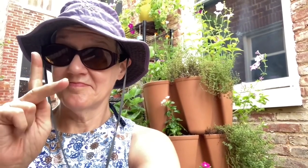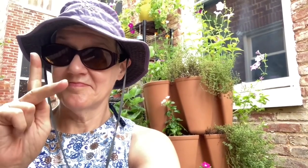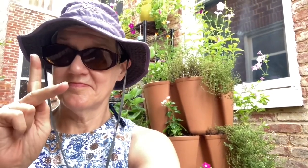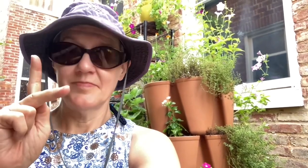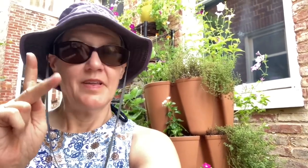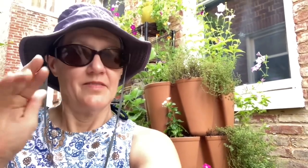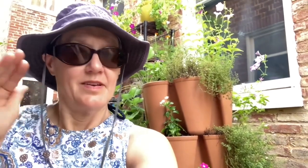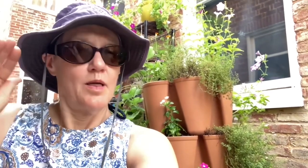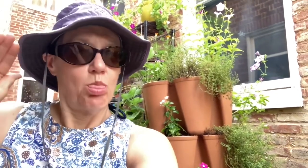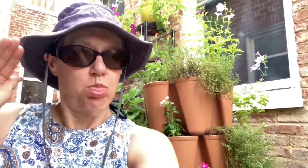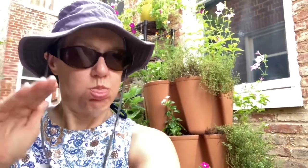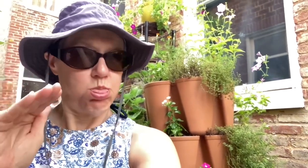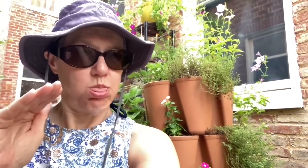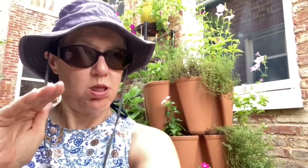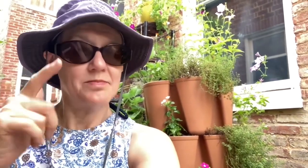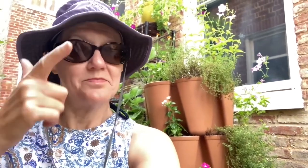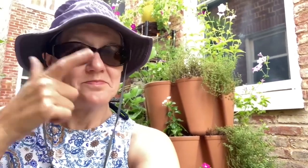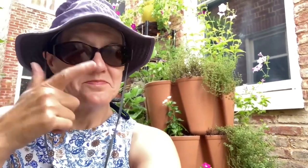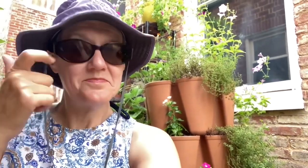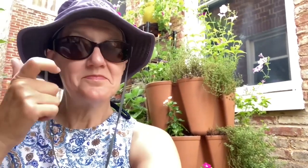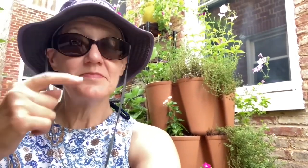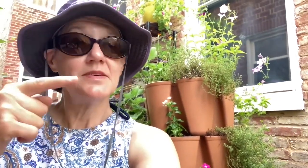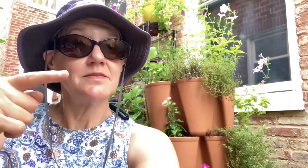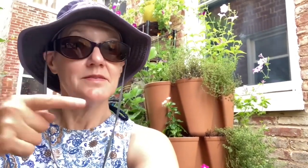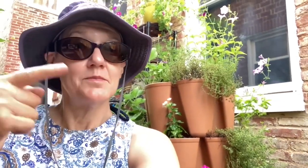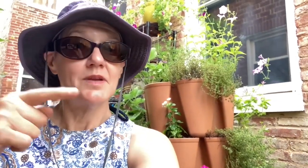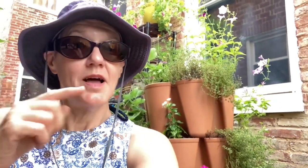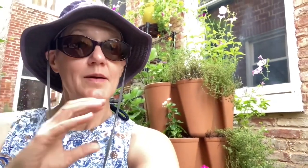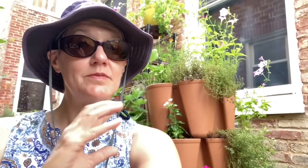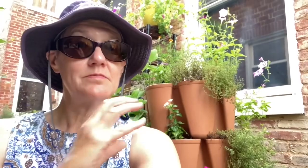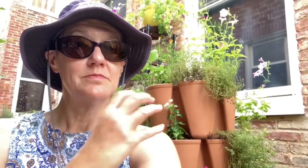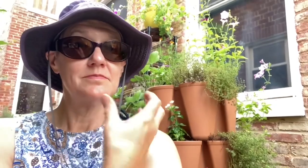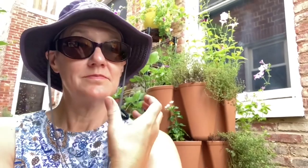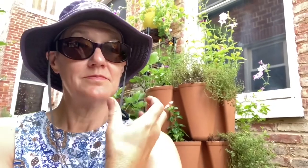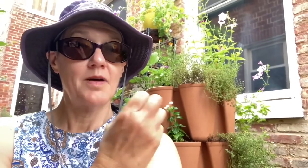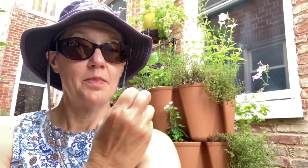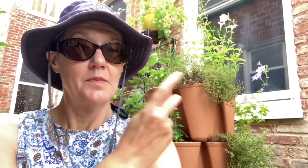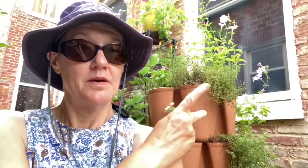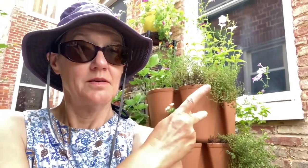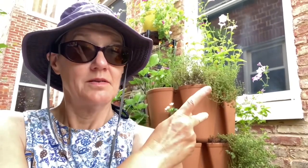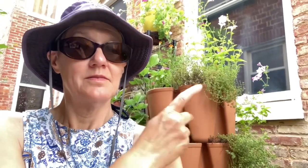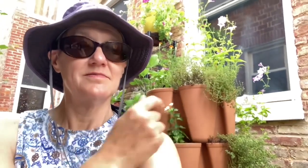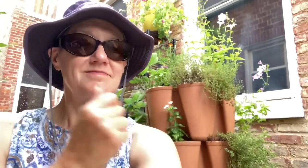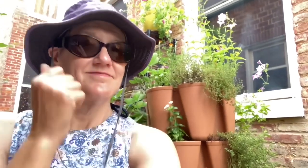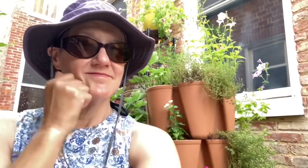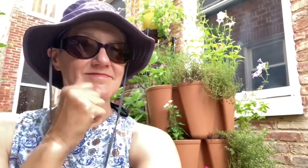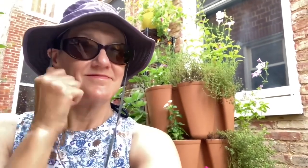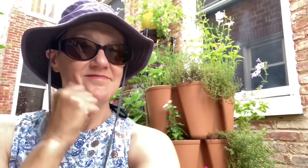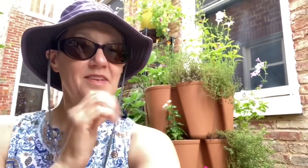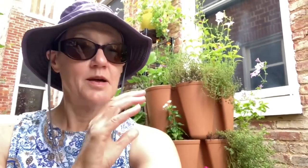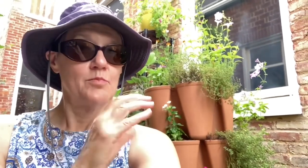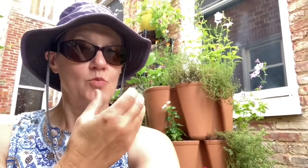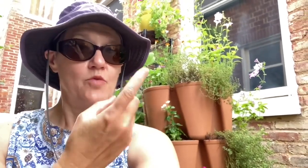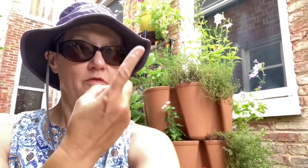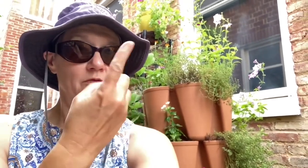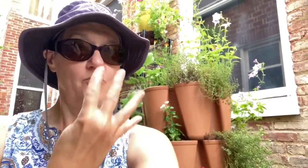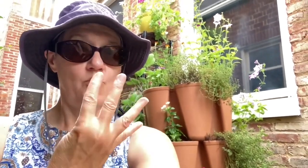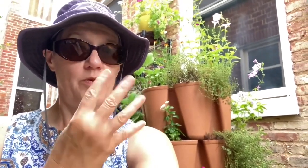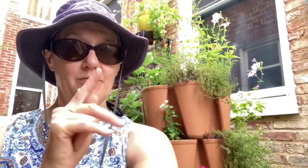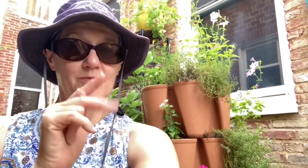green stalks, they get even less. Because sometimes they're turned towards the back. Because every day I turn the